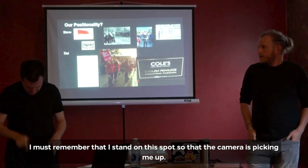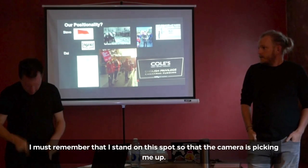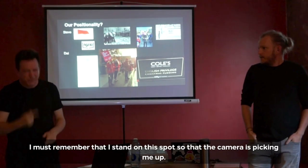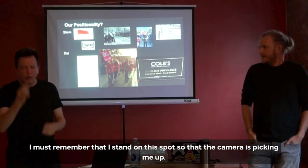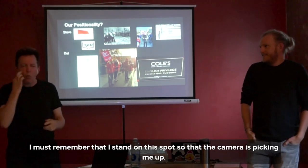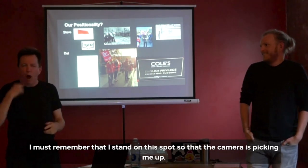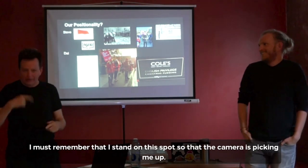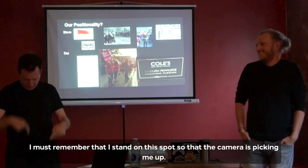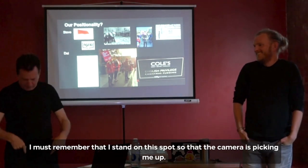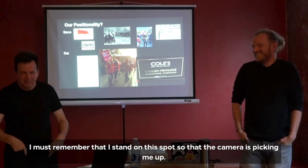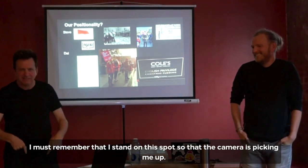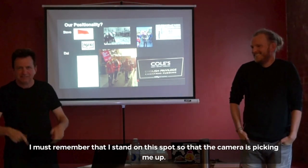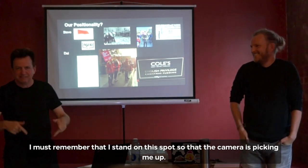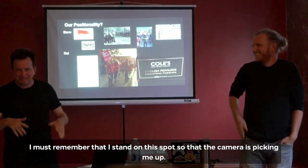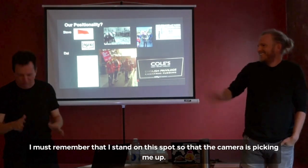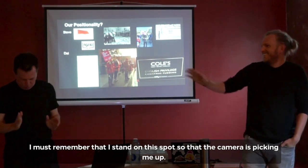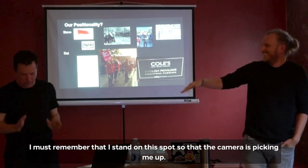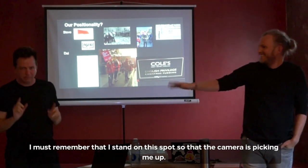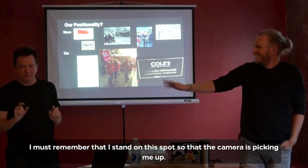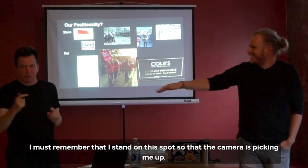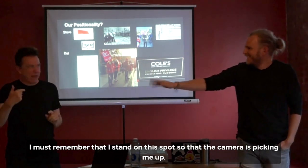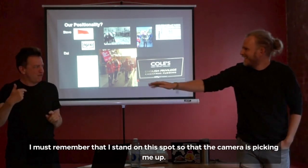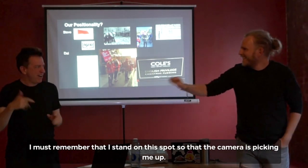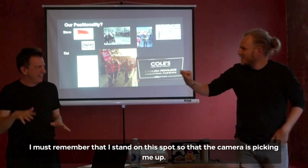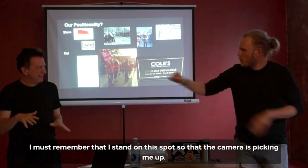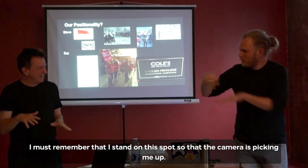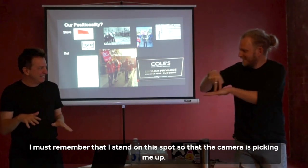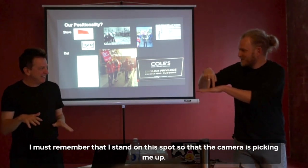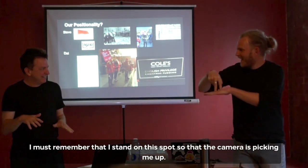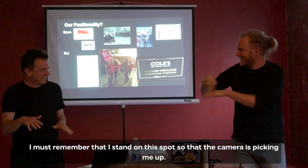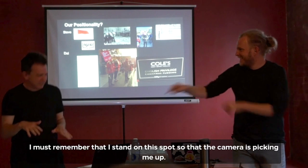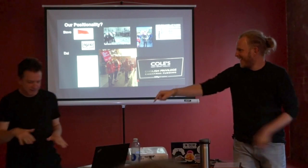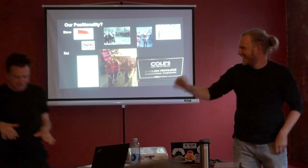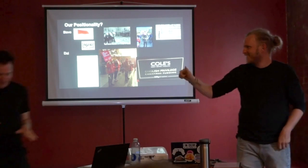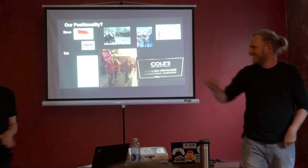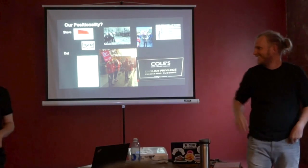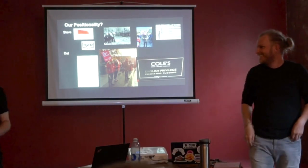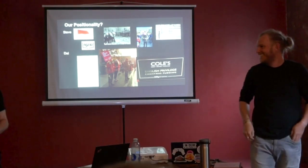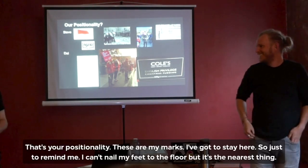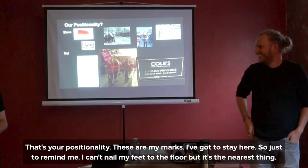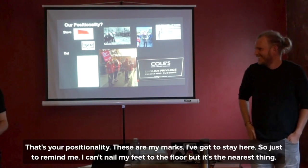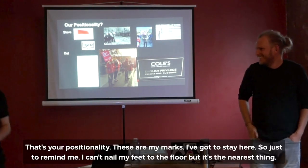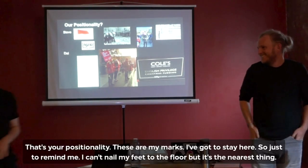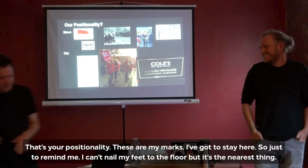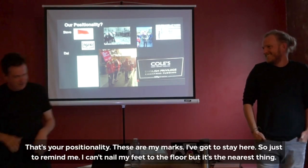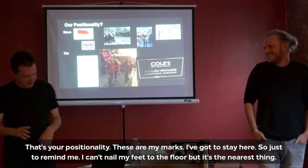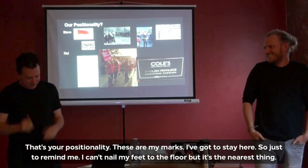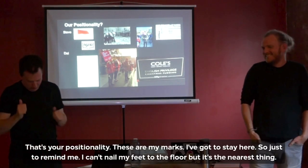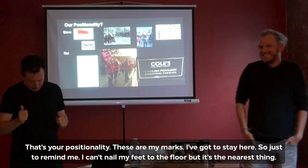Okay, I must remember that I stand on these spots so that the camera is picking me up. That's your position, aren't it? No,